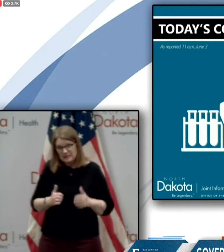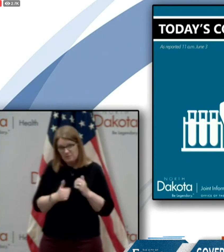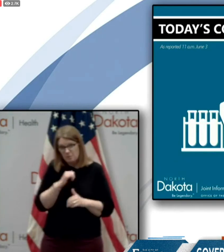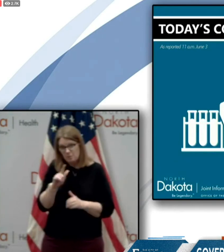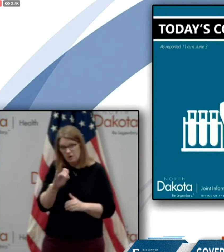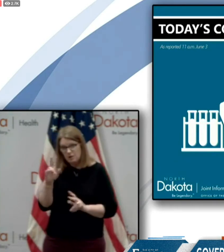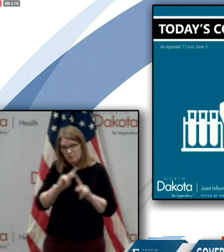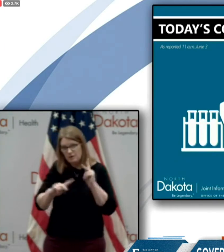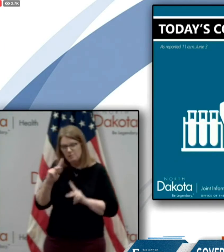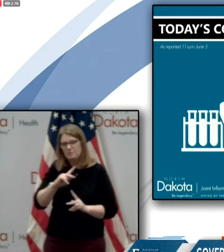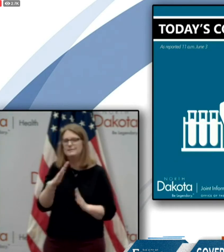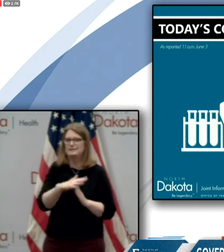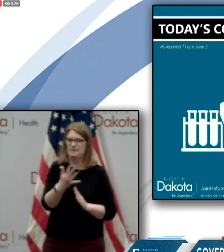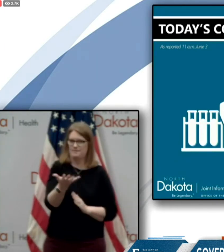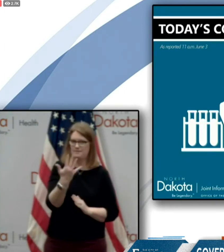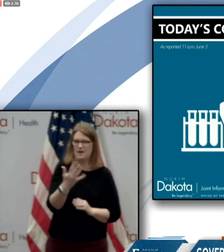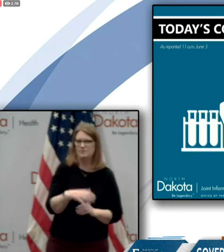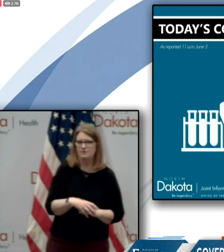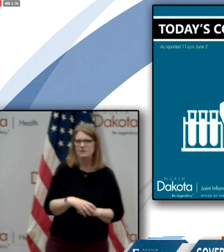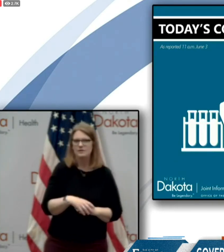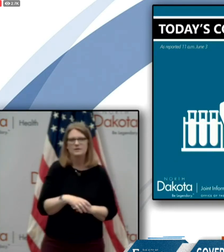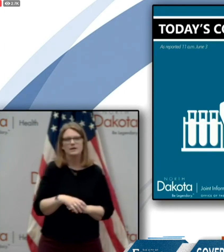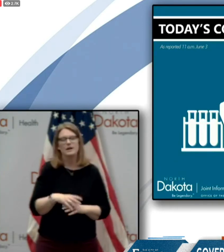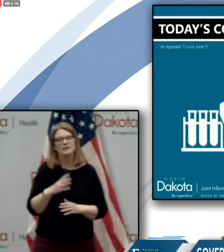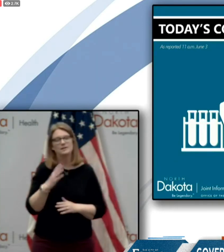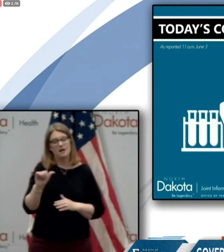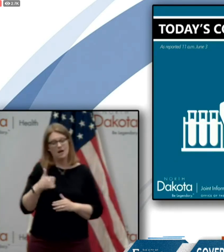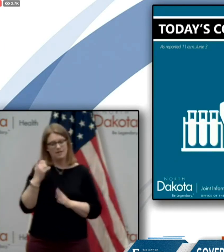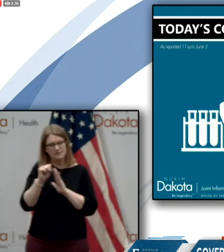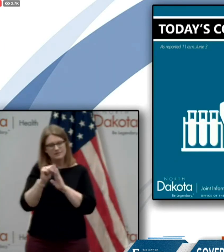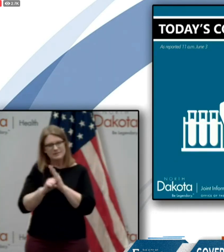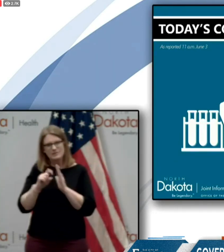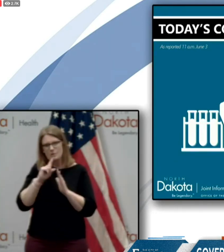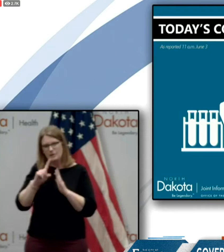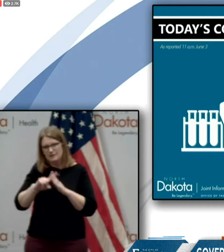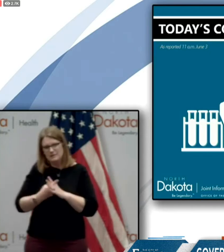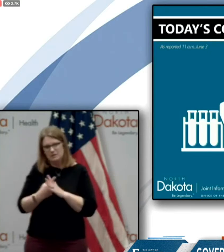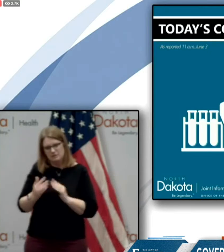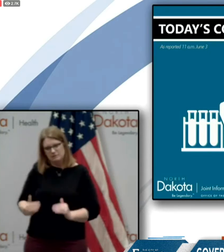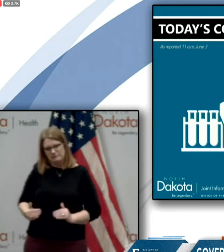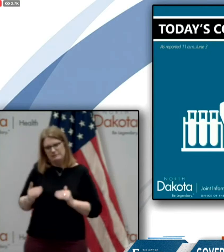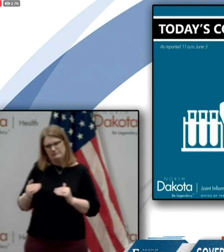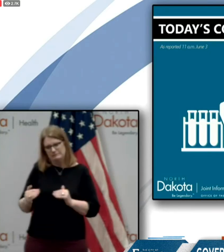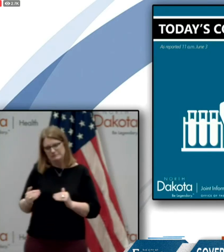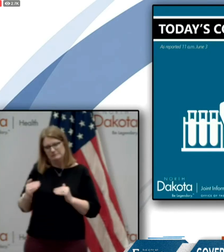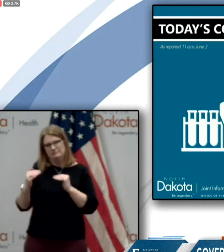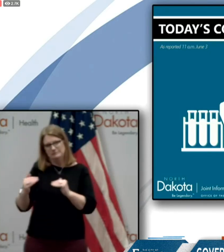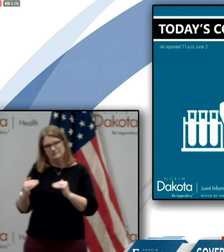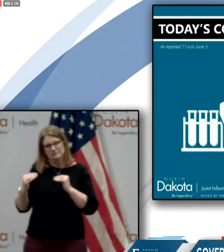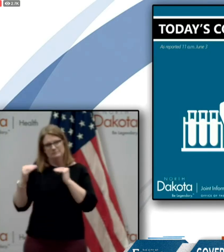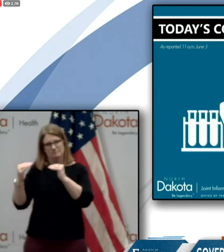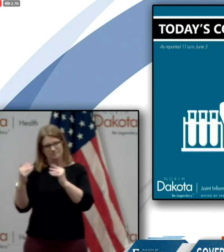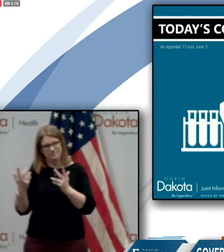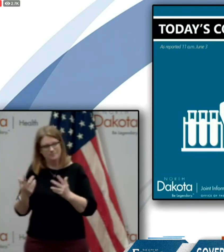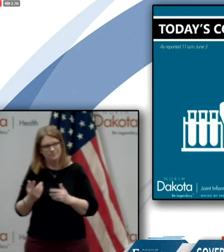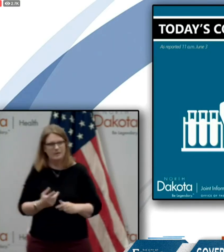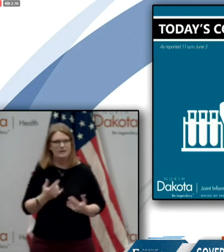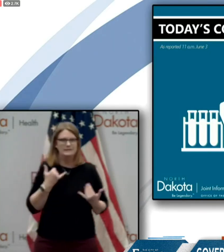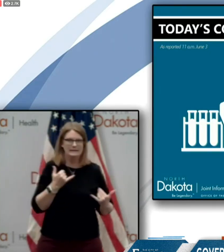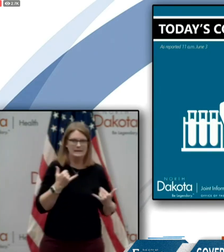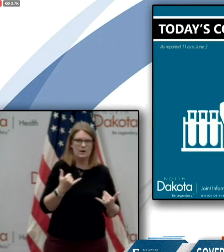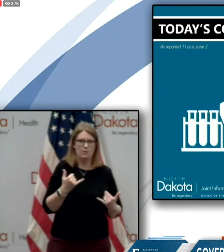capita. A number of other states are really ramping up their efforts, and so now we find